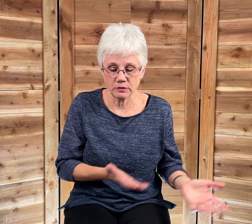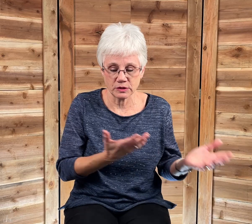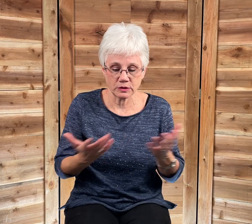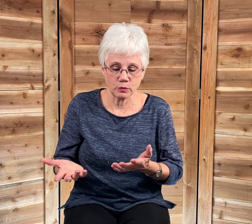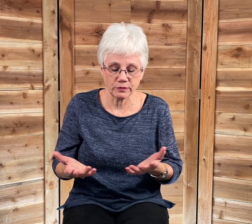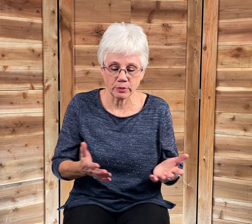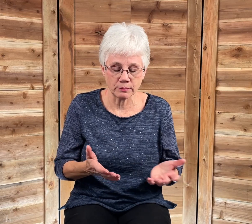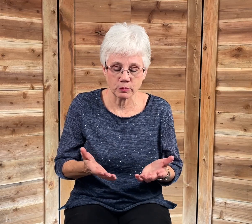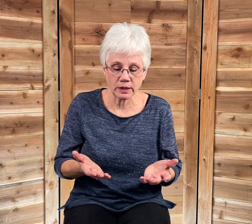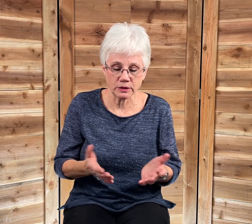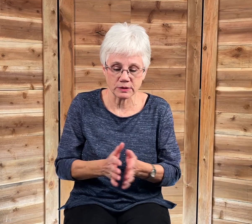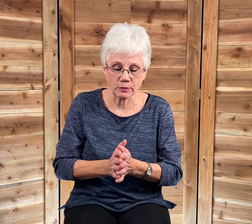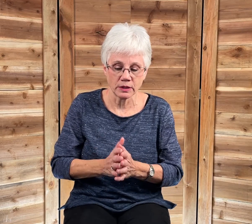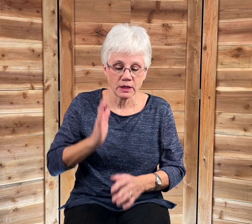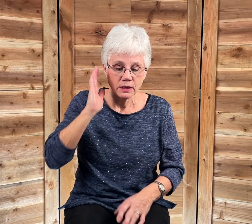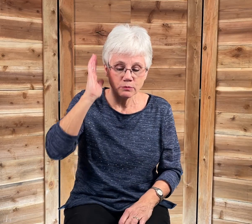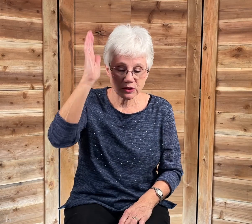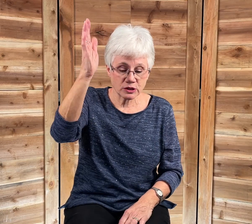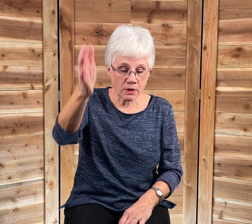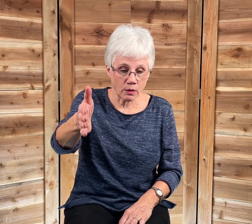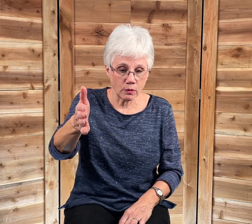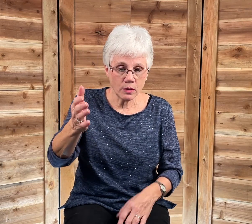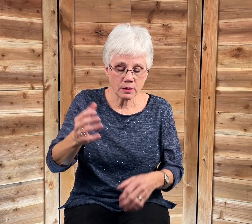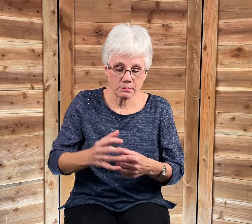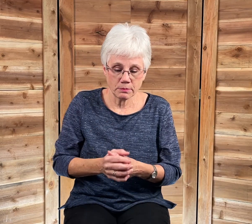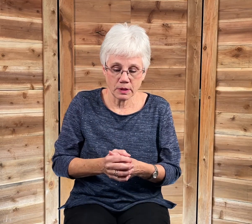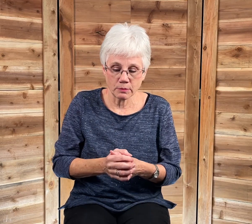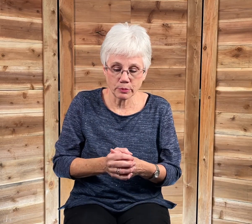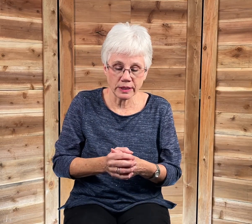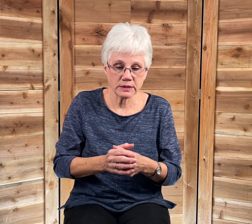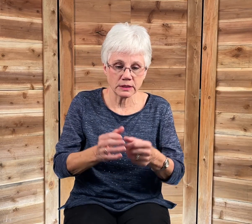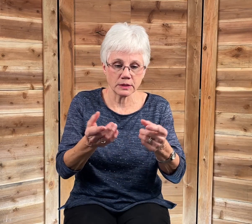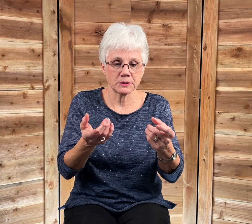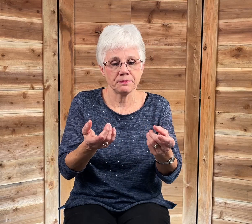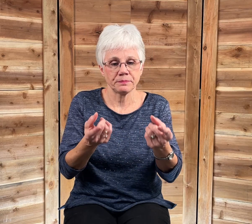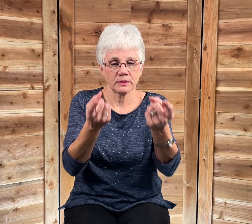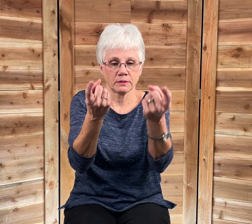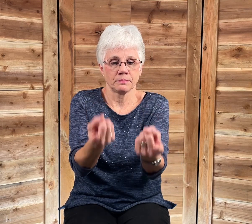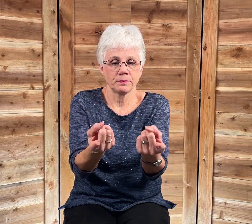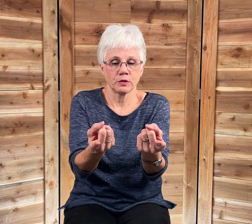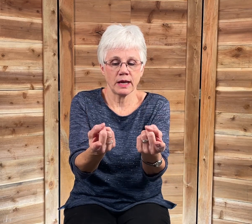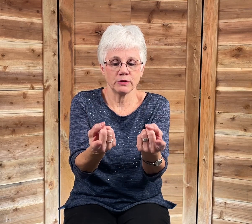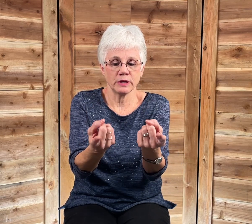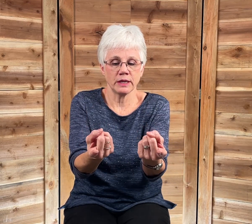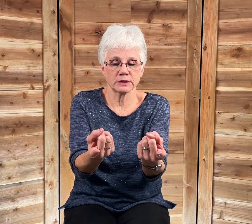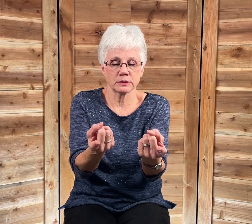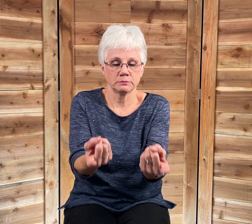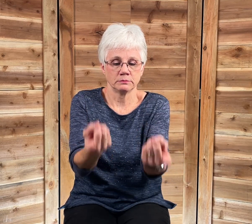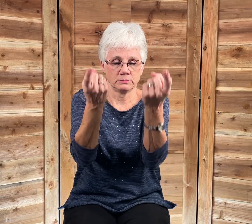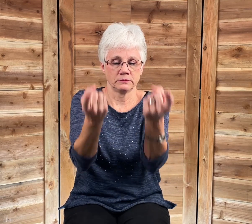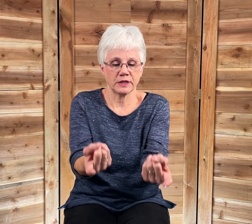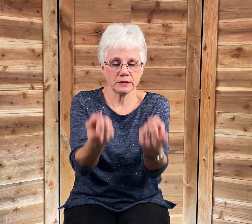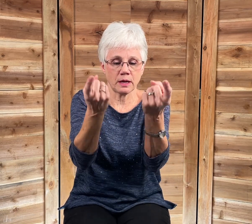of, there is a word for bring, but we're not going to use that one. What tomorrow brings is, you're going to have your